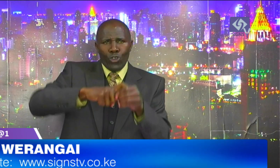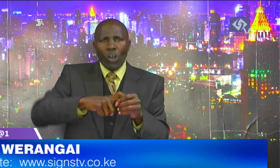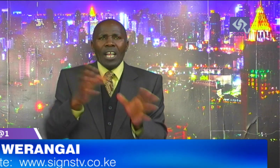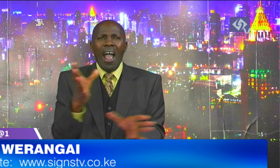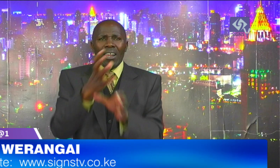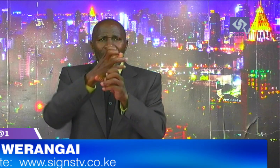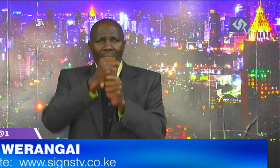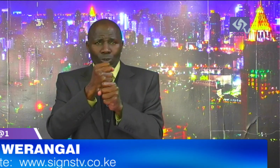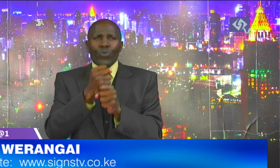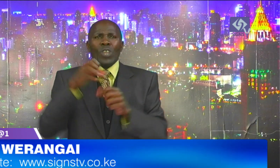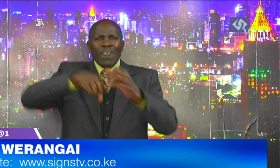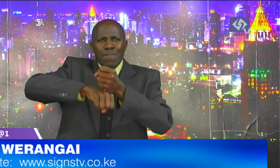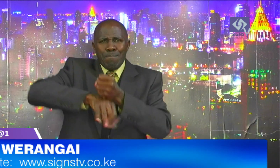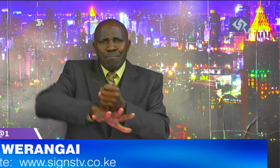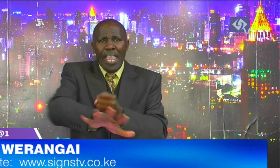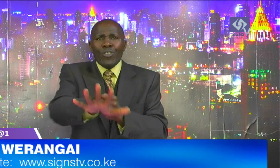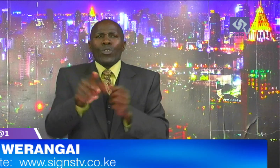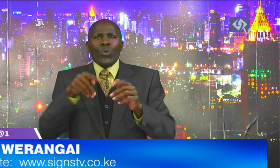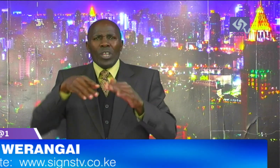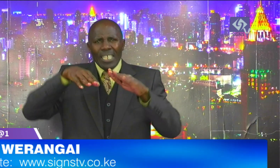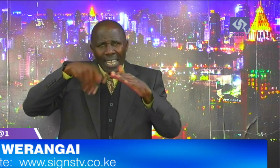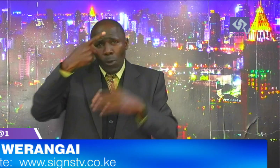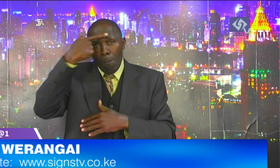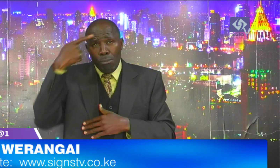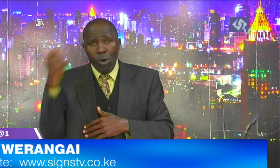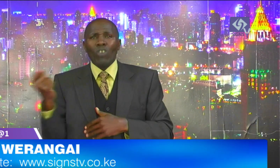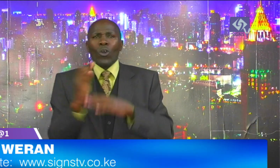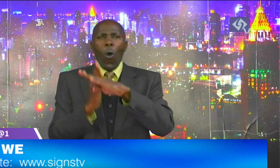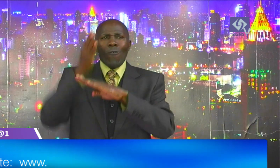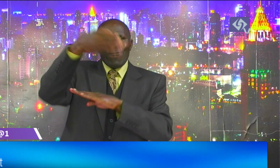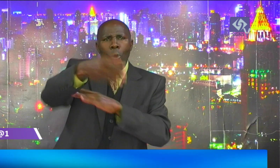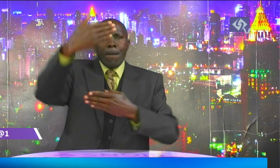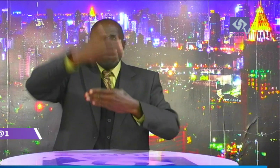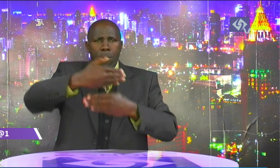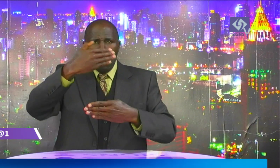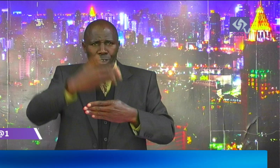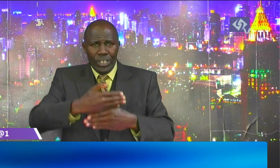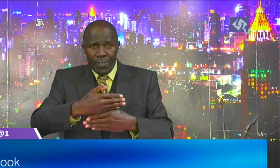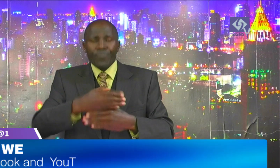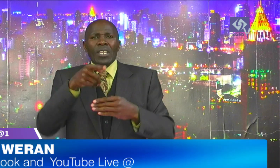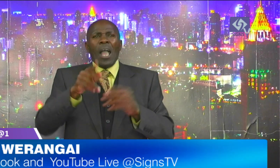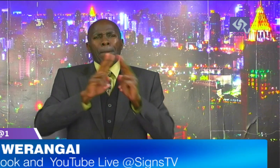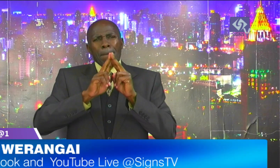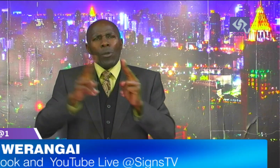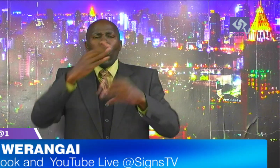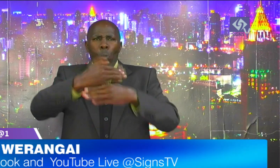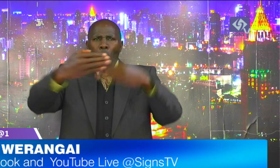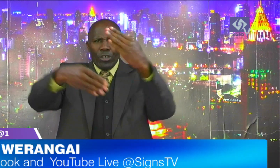jointly assessed the root cause of the cross-border